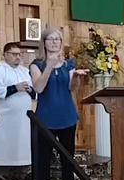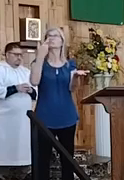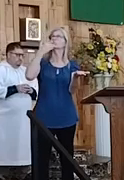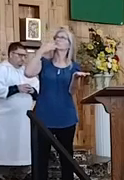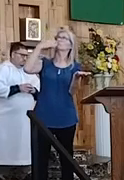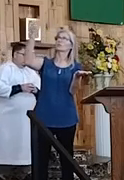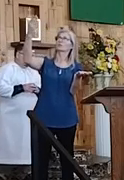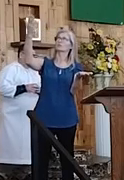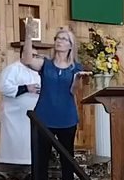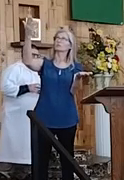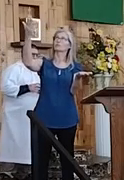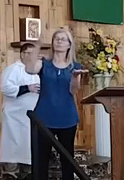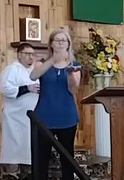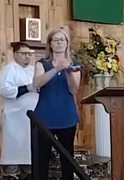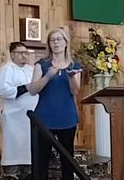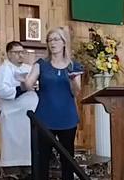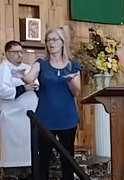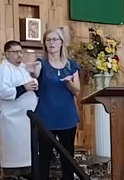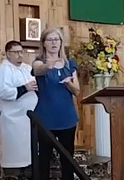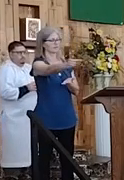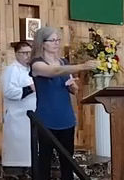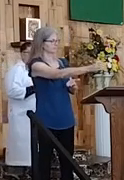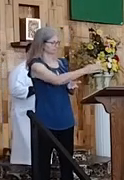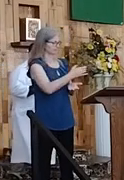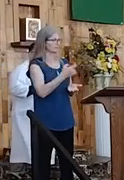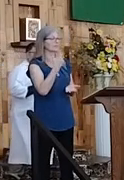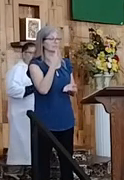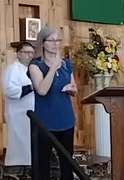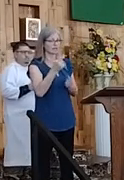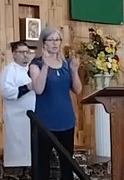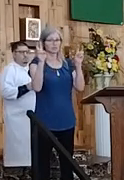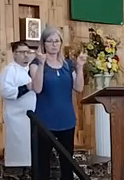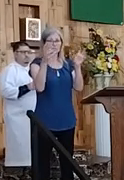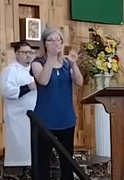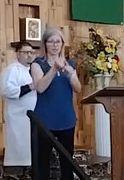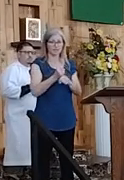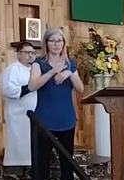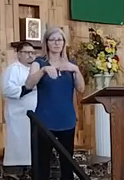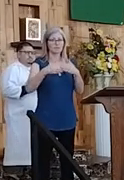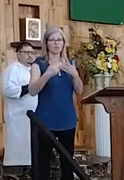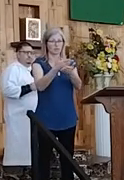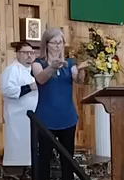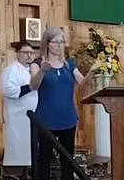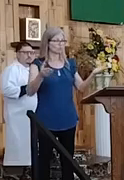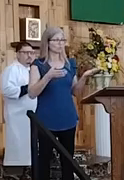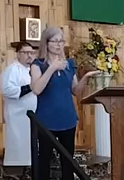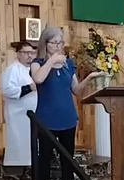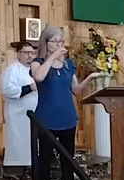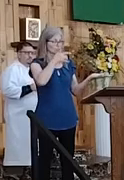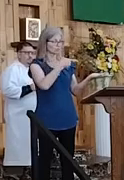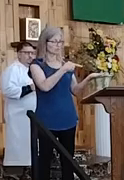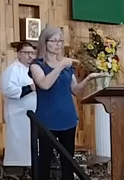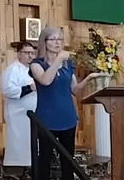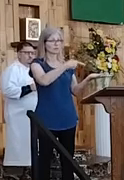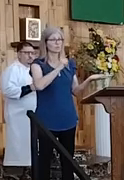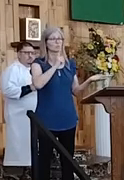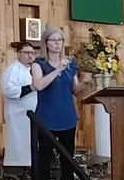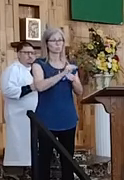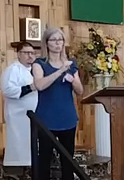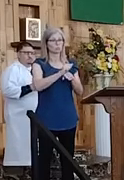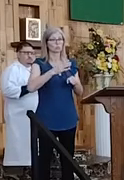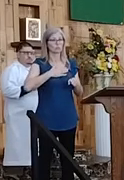thanks, he handed the chalice to his disciples, saying, "Take this, all of you, and drink from it, for this is